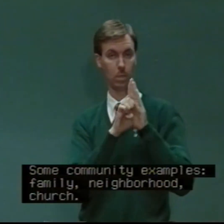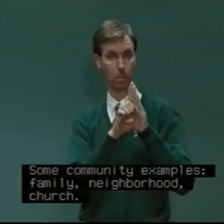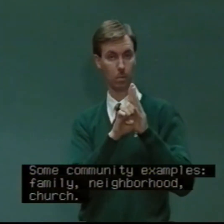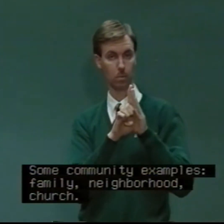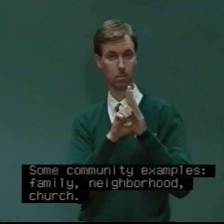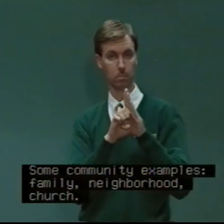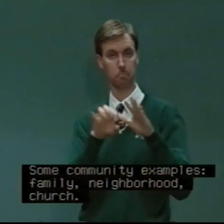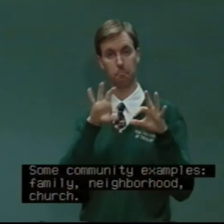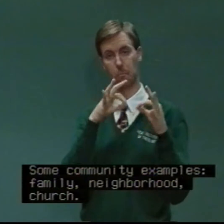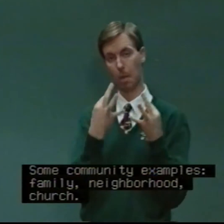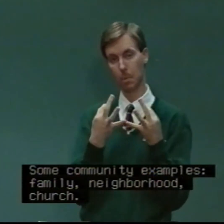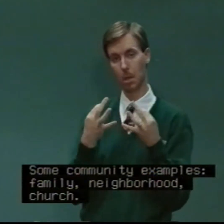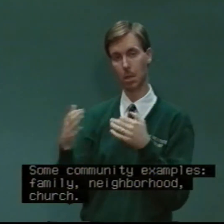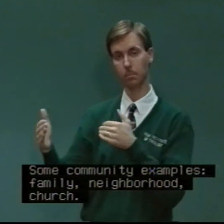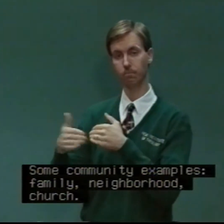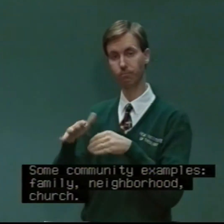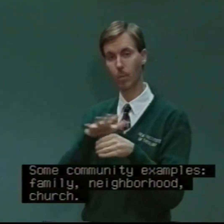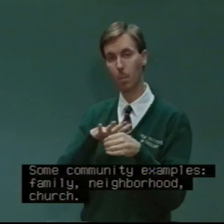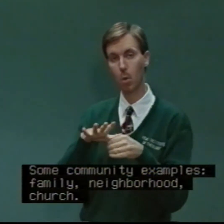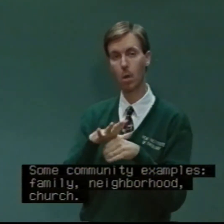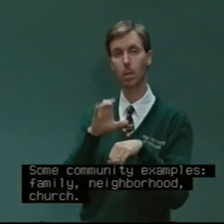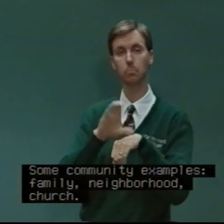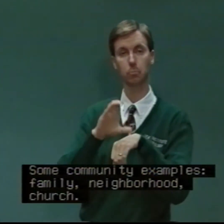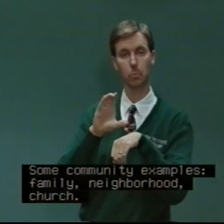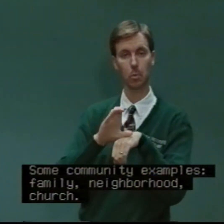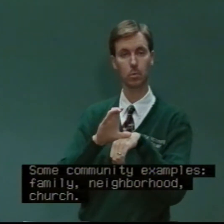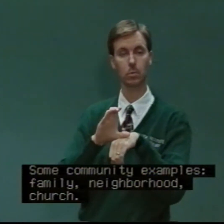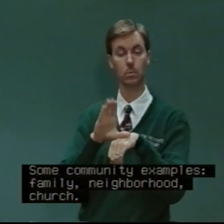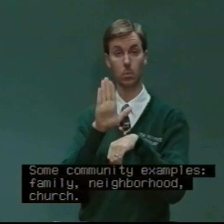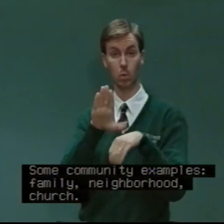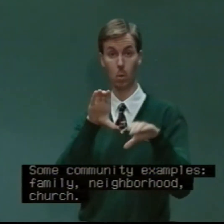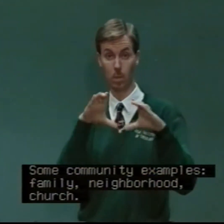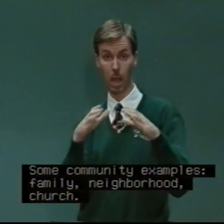Some community examples. Family, neighborhood, church.